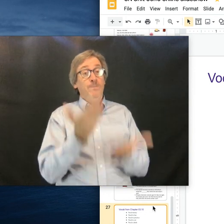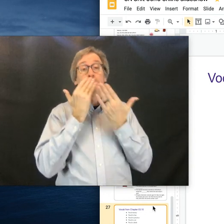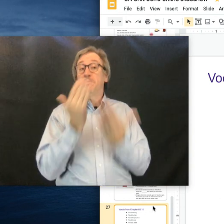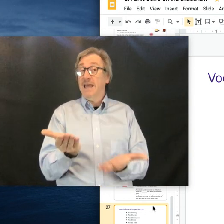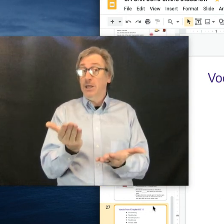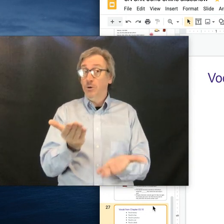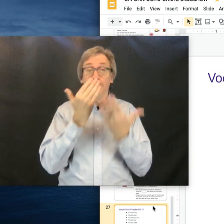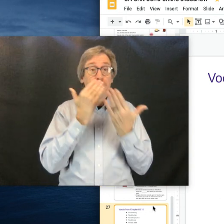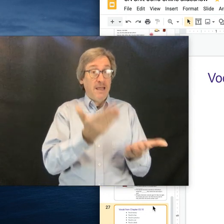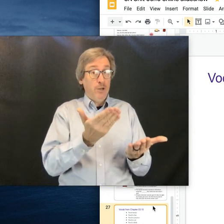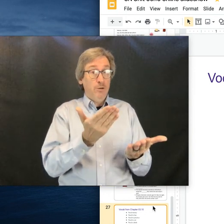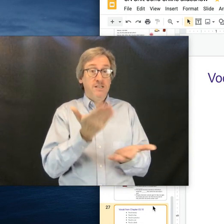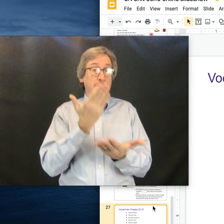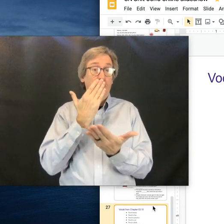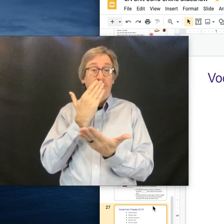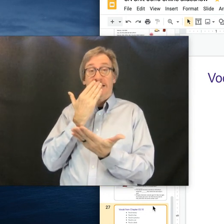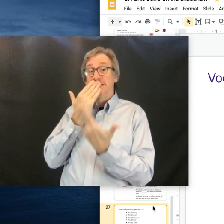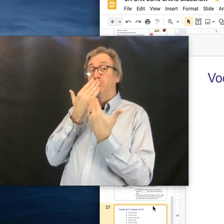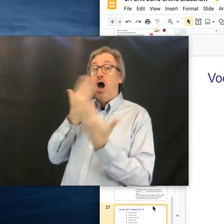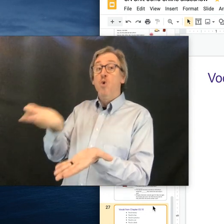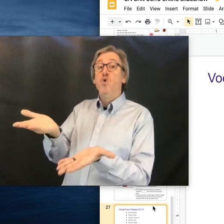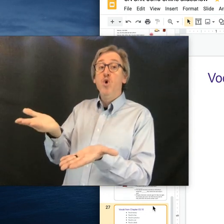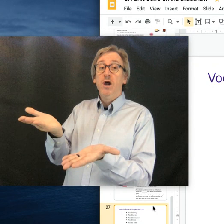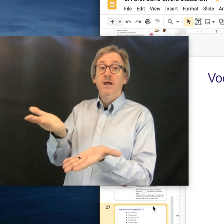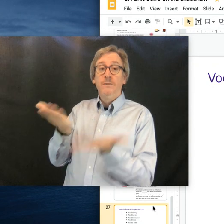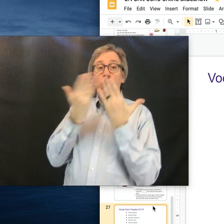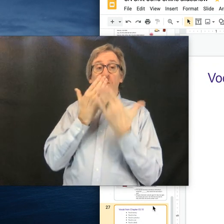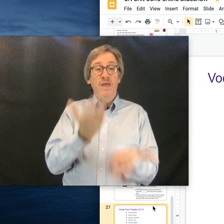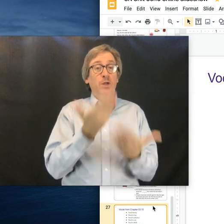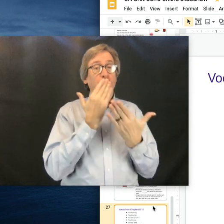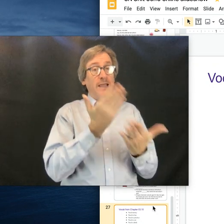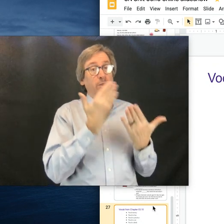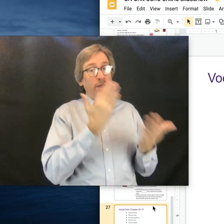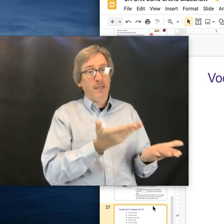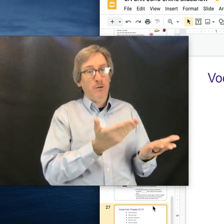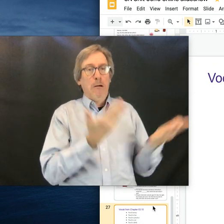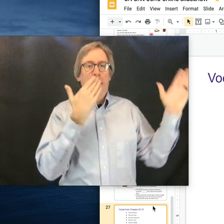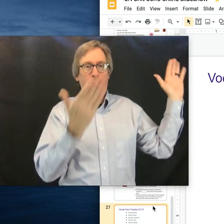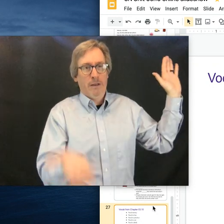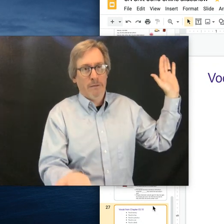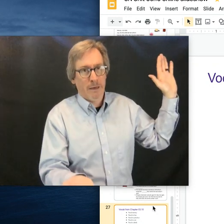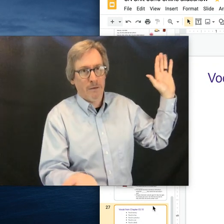thank you. It's like blowing a kiss. Thank you.